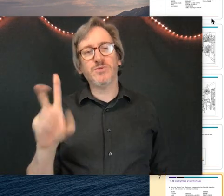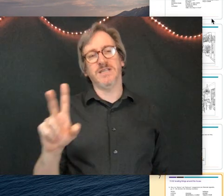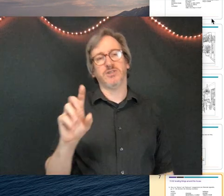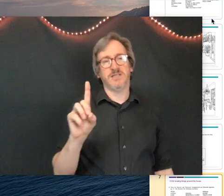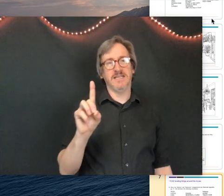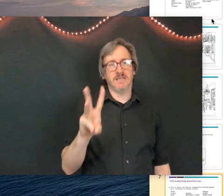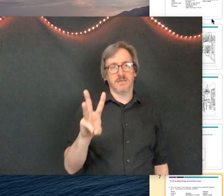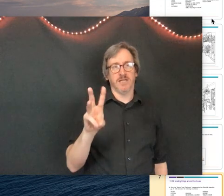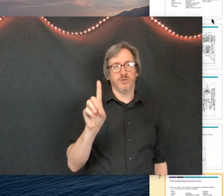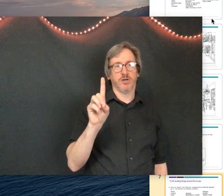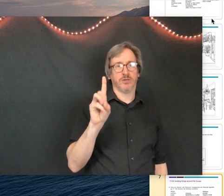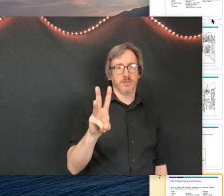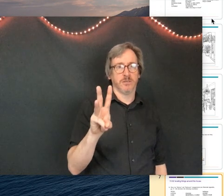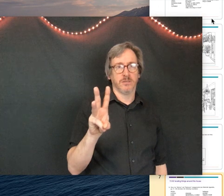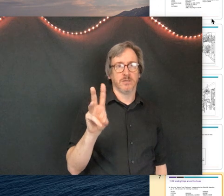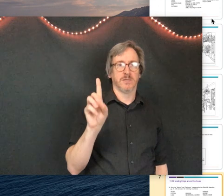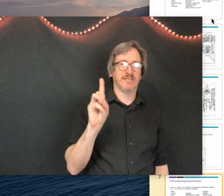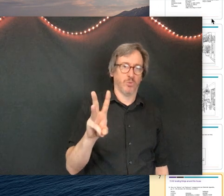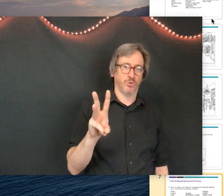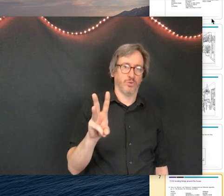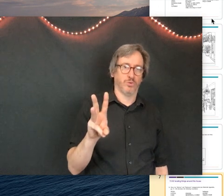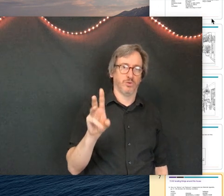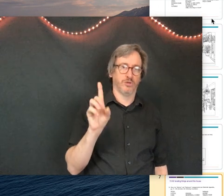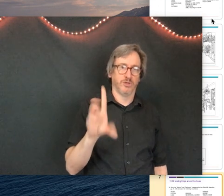people do dishwasher.